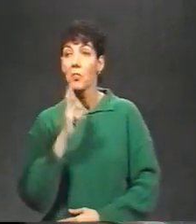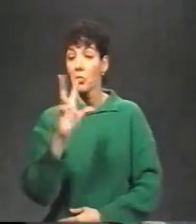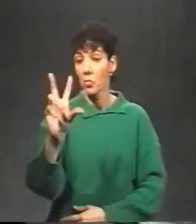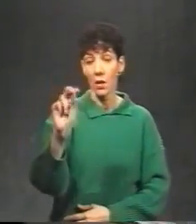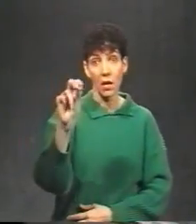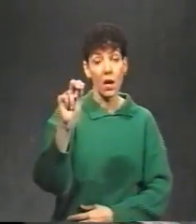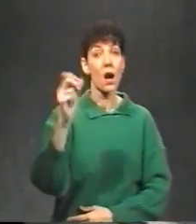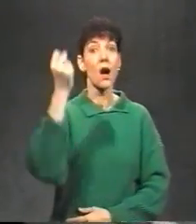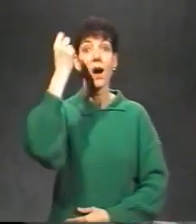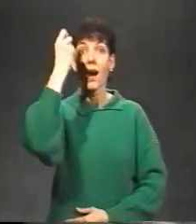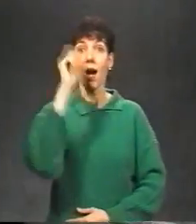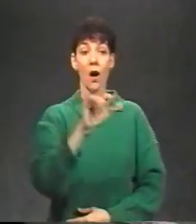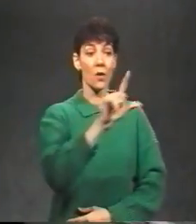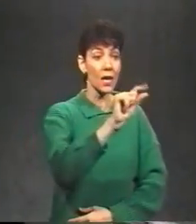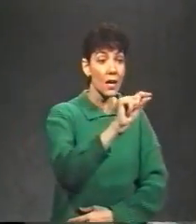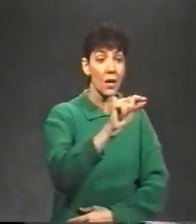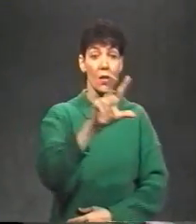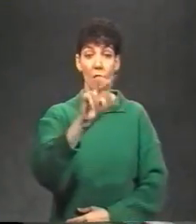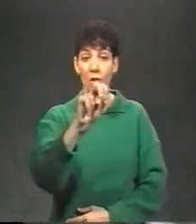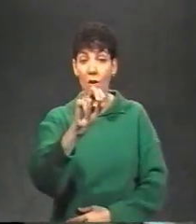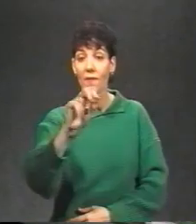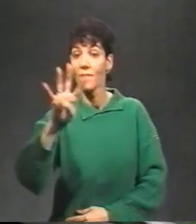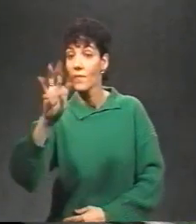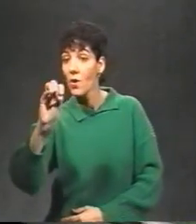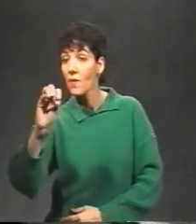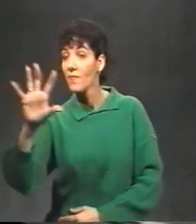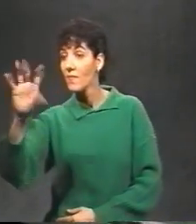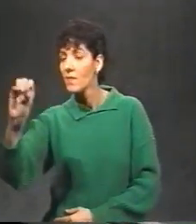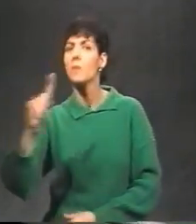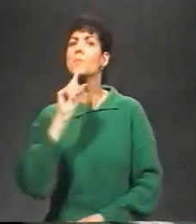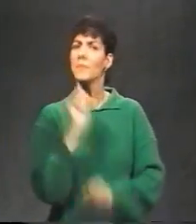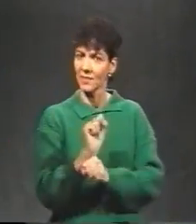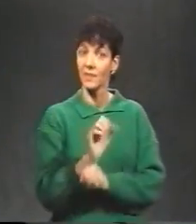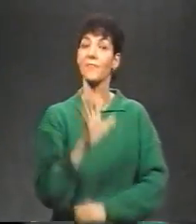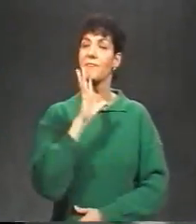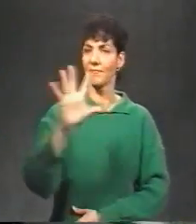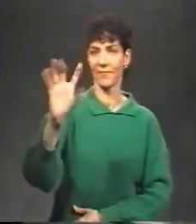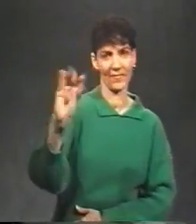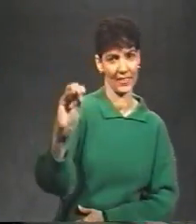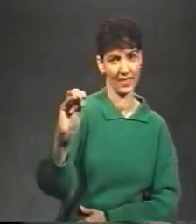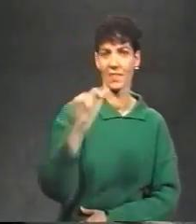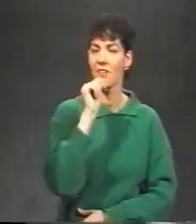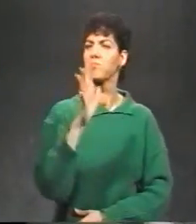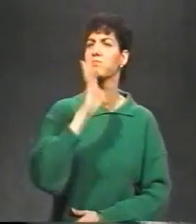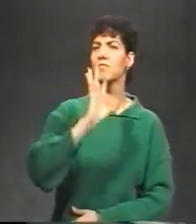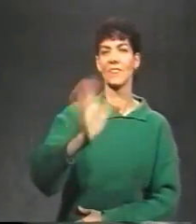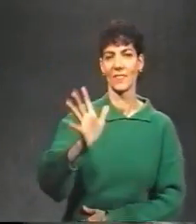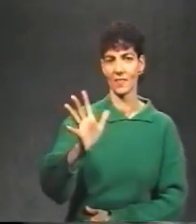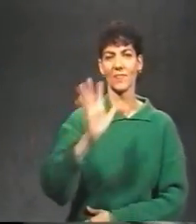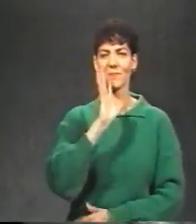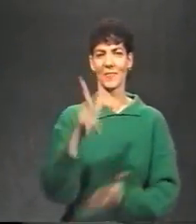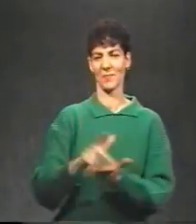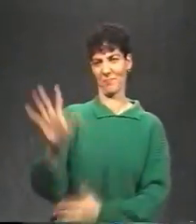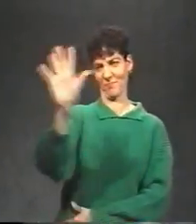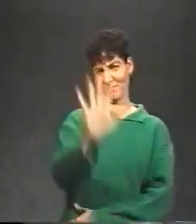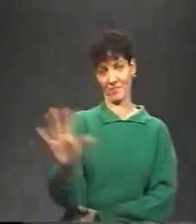Notice the difference between 50 years old and in their 50s.